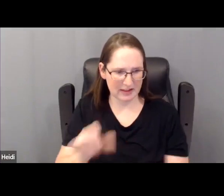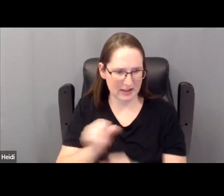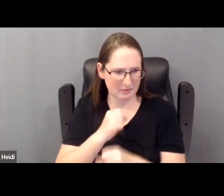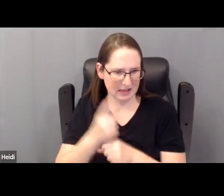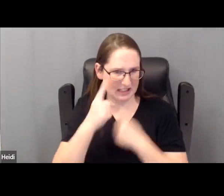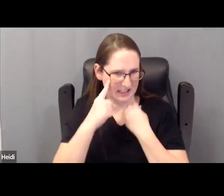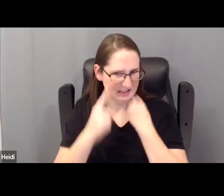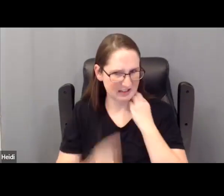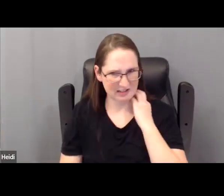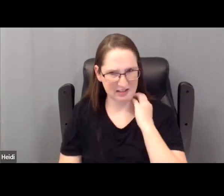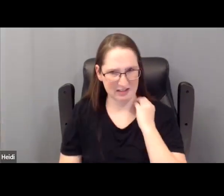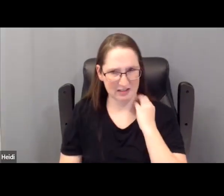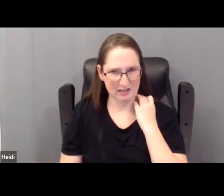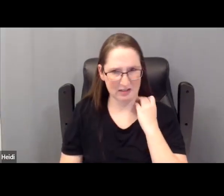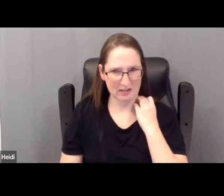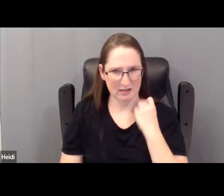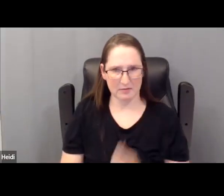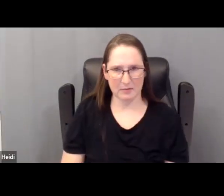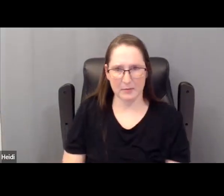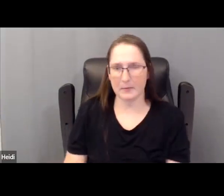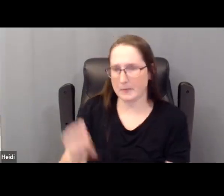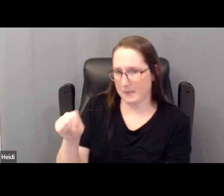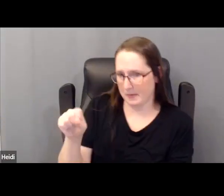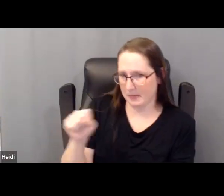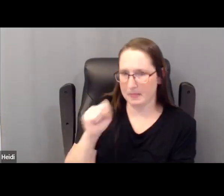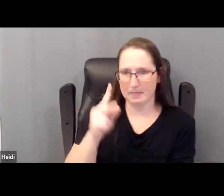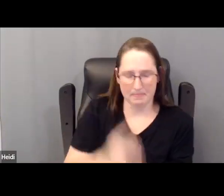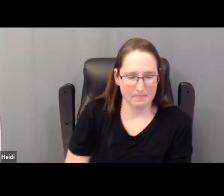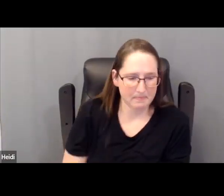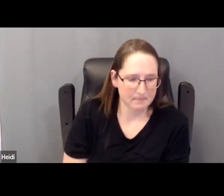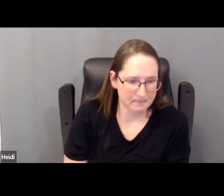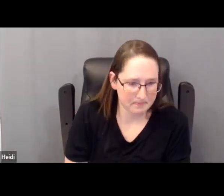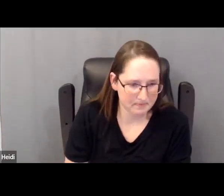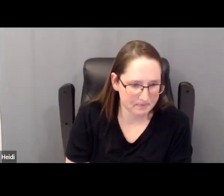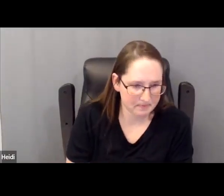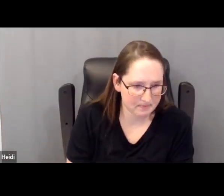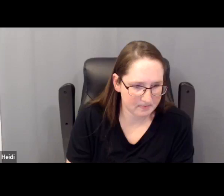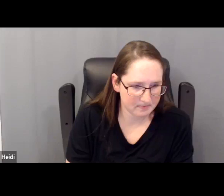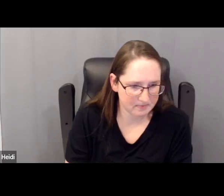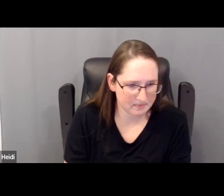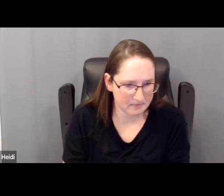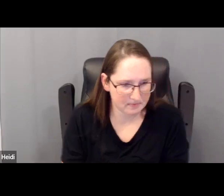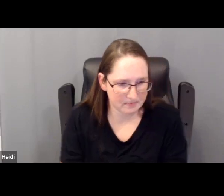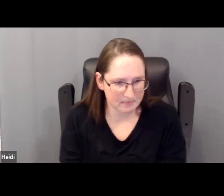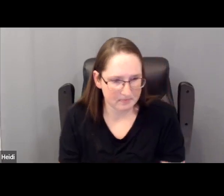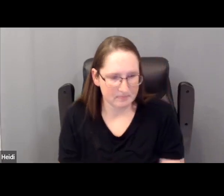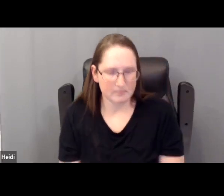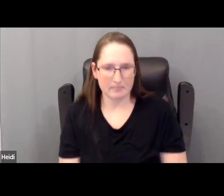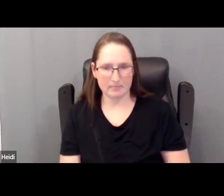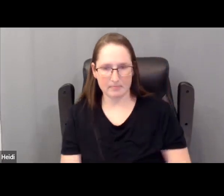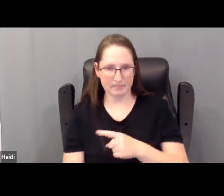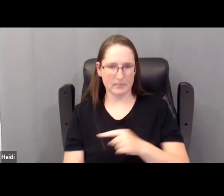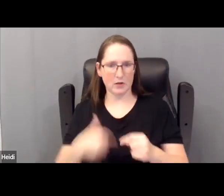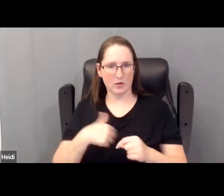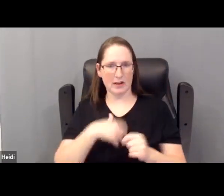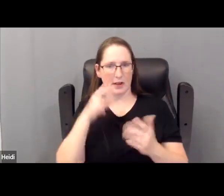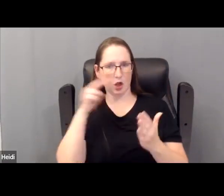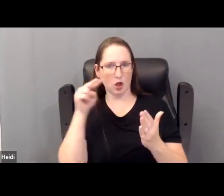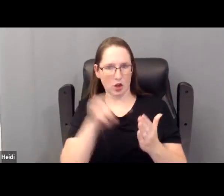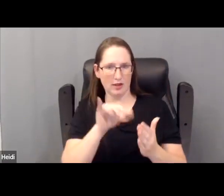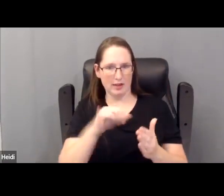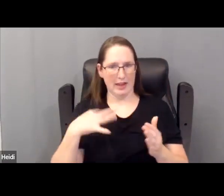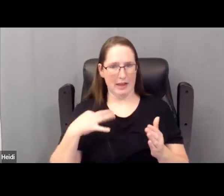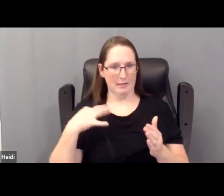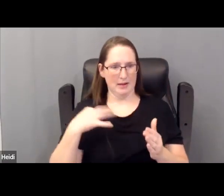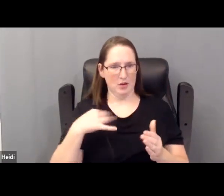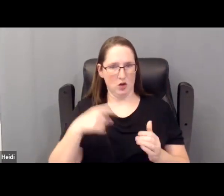you? Yeah. Okay. We can show you that in class too, Joe. We can look at the application. You can